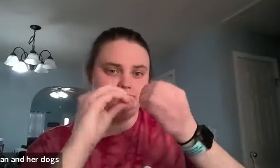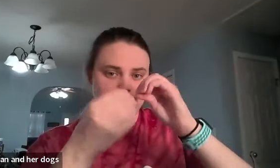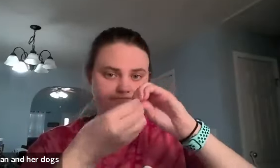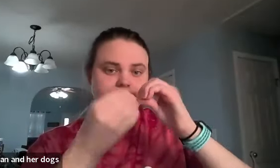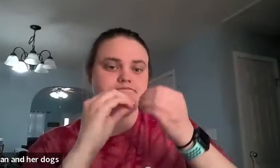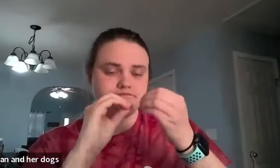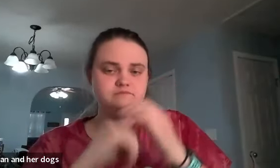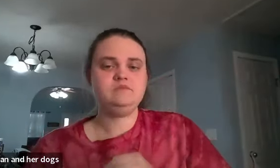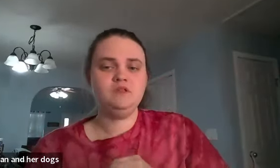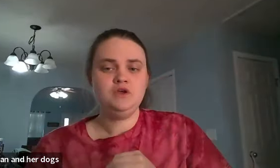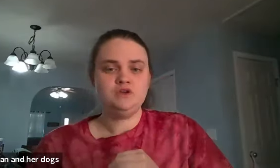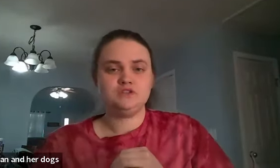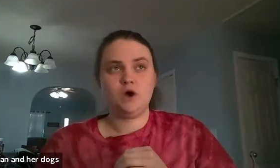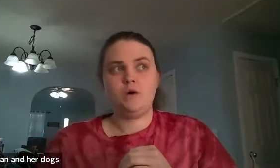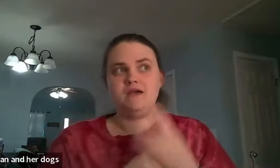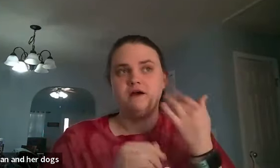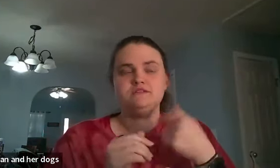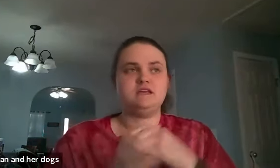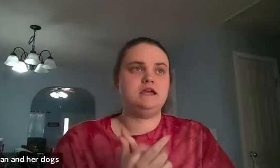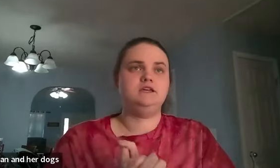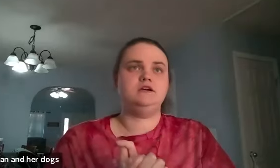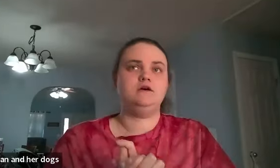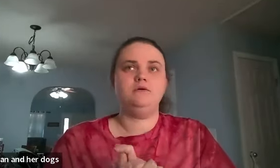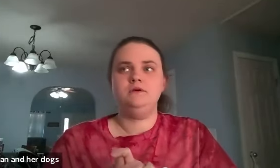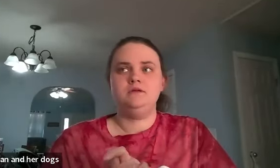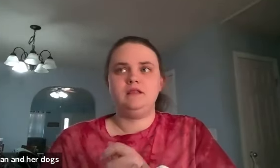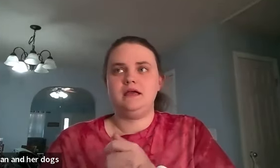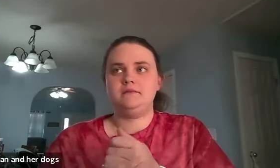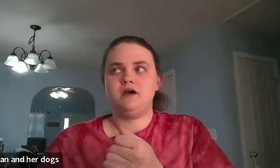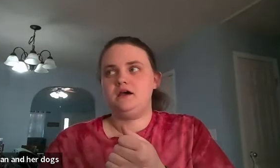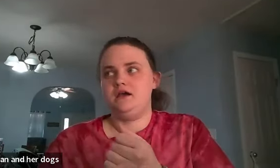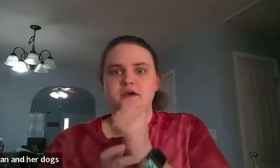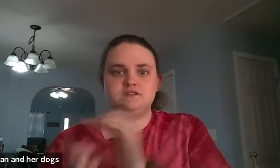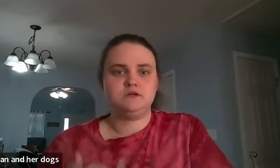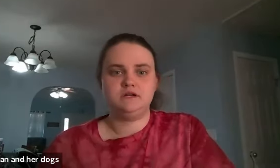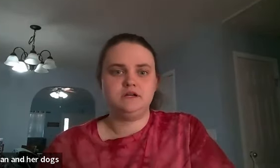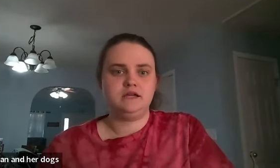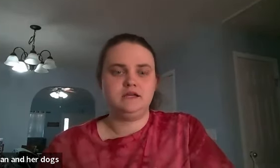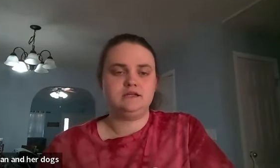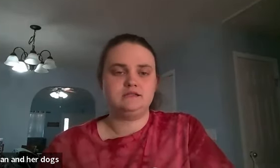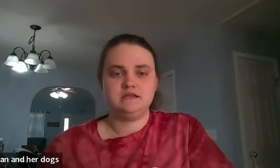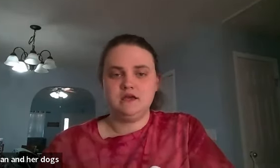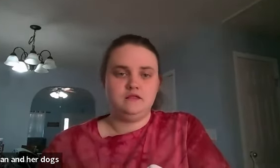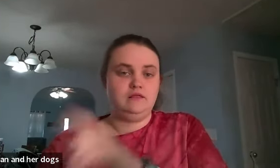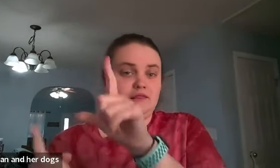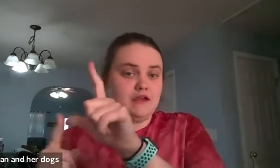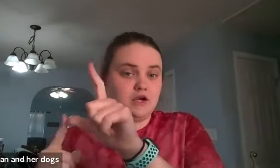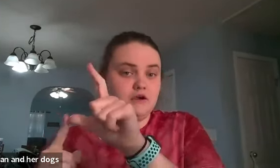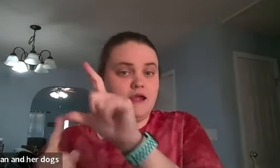Mm-hmm. So if I was saying, you know, like my password is letter